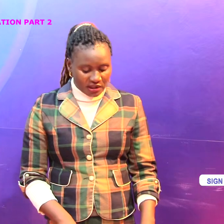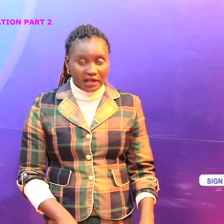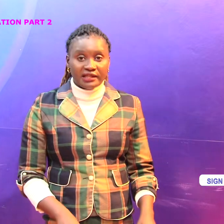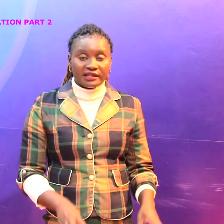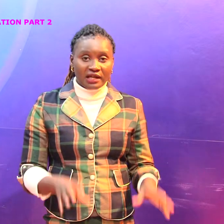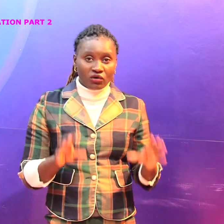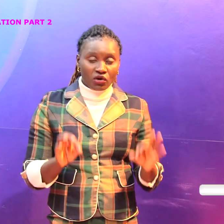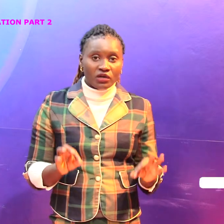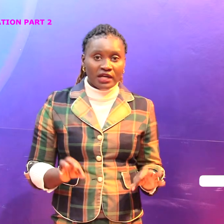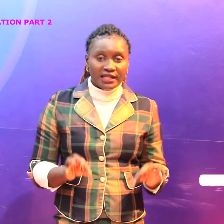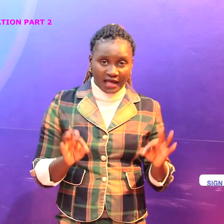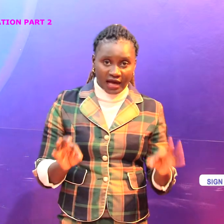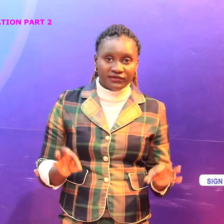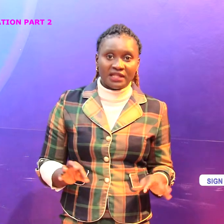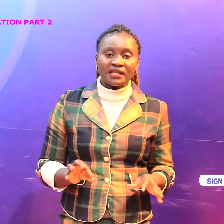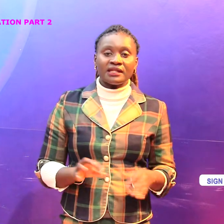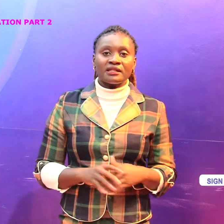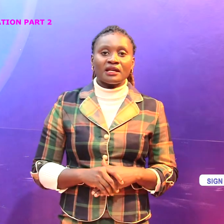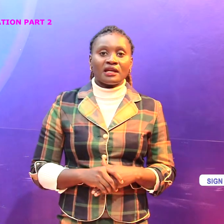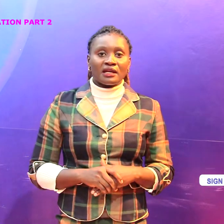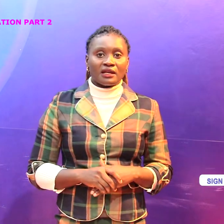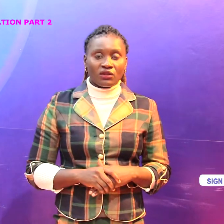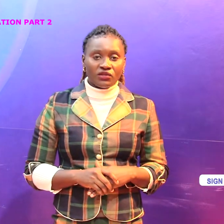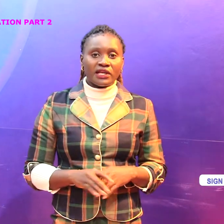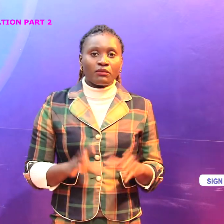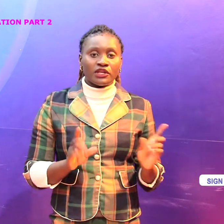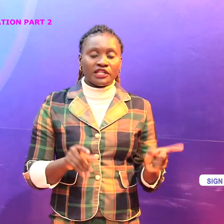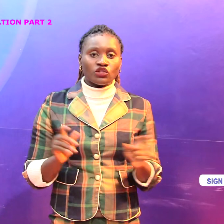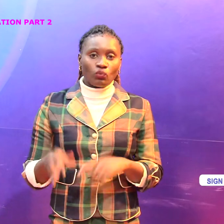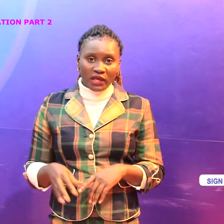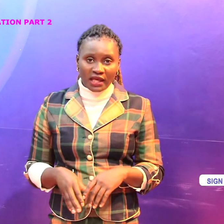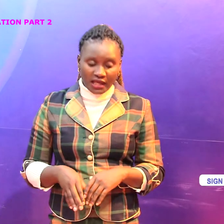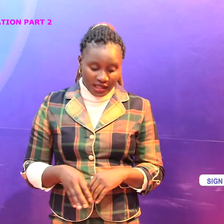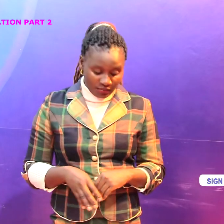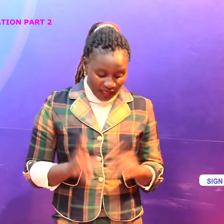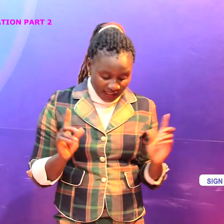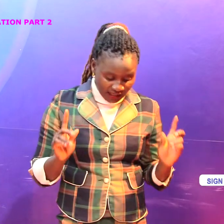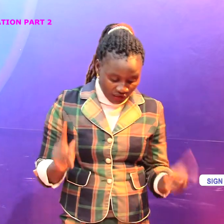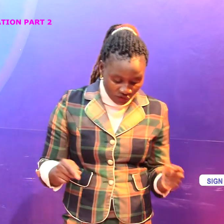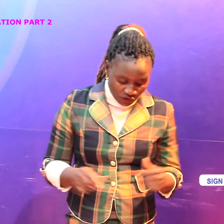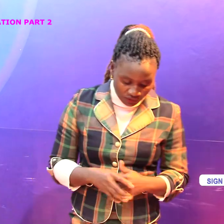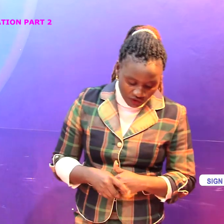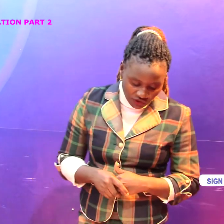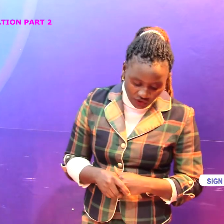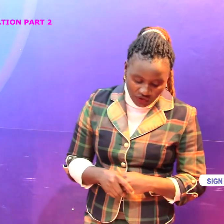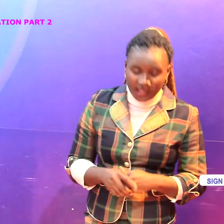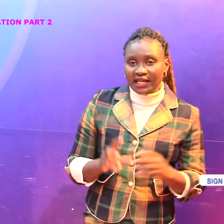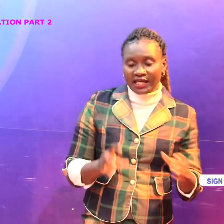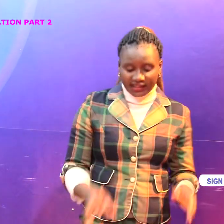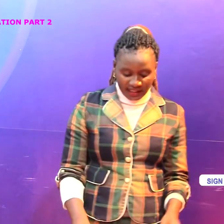let us now go and have sentences using pretend to be plus a nominal. So in Kenya Sign